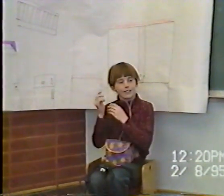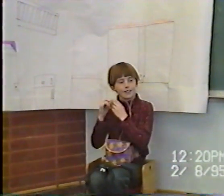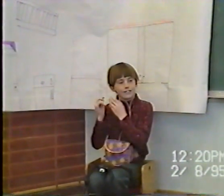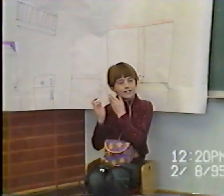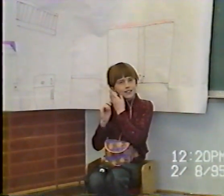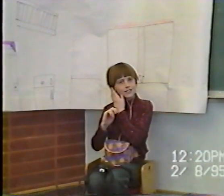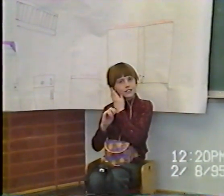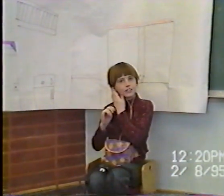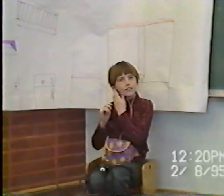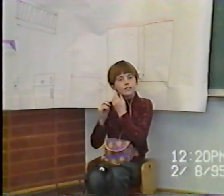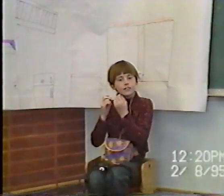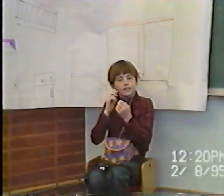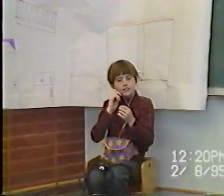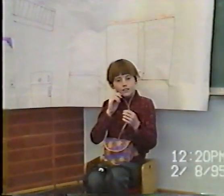Little Miss Muffet, she sat on her tuffet.